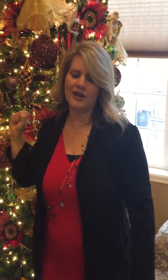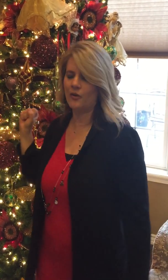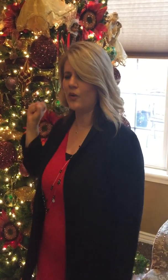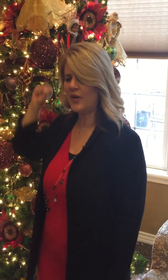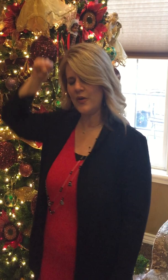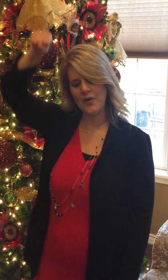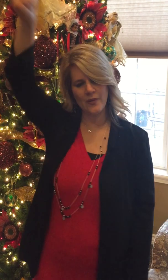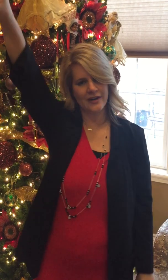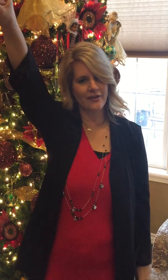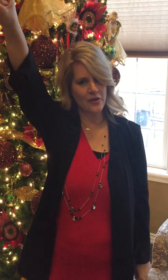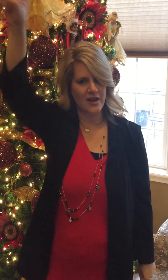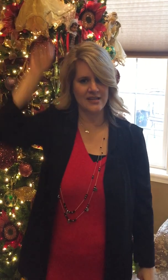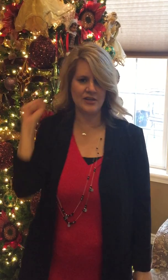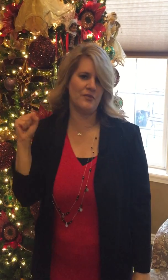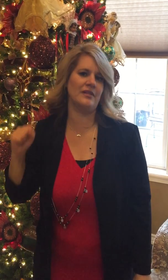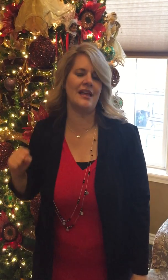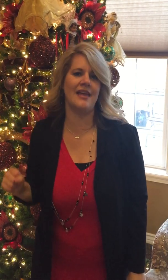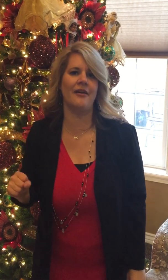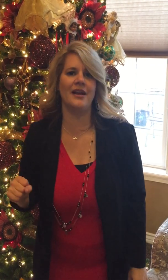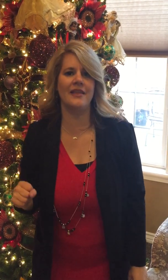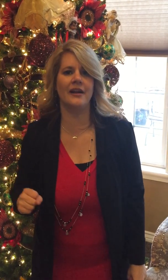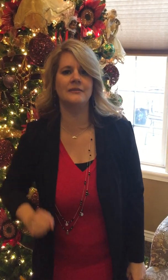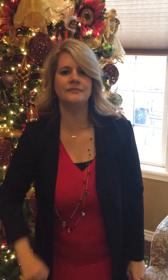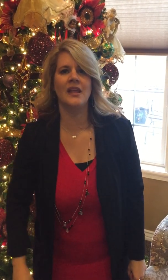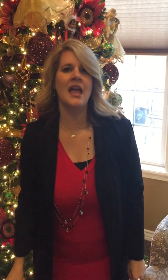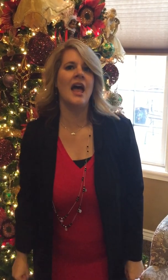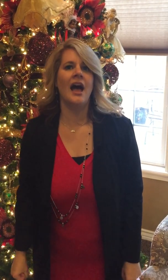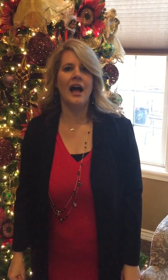go, woohoo, whatever you want to do like that right there.